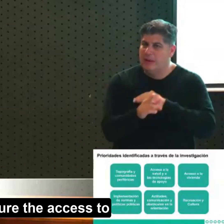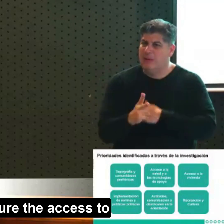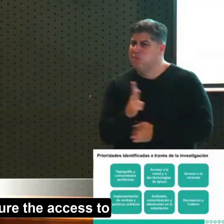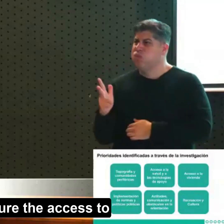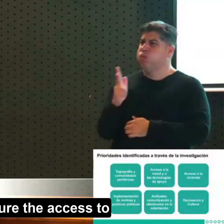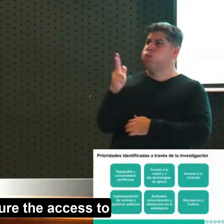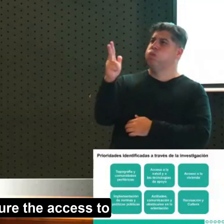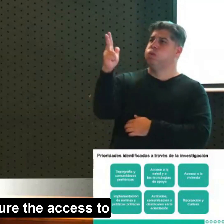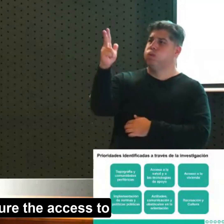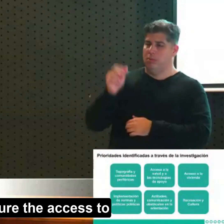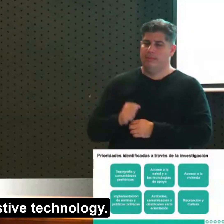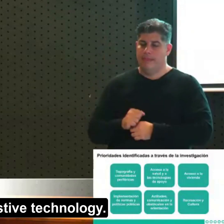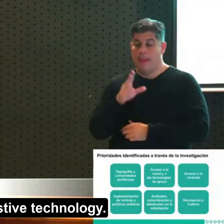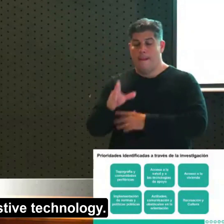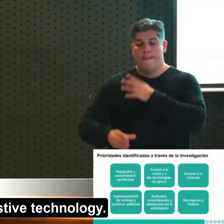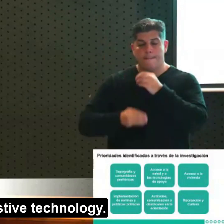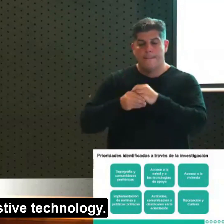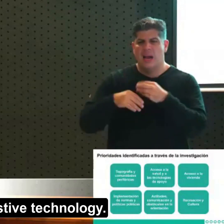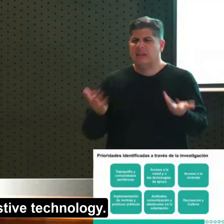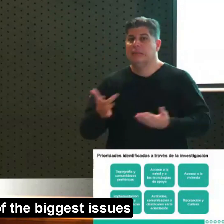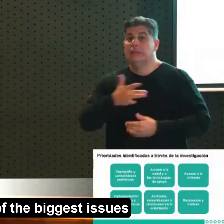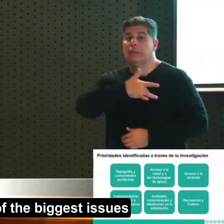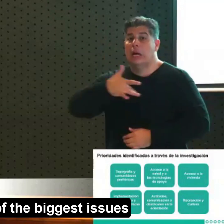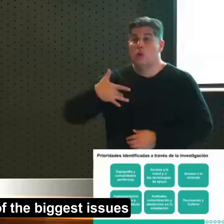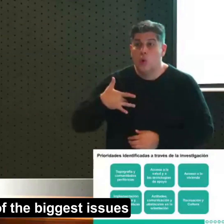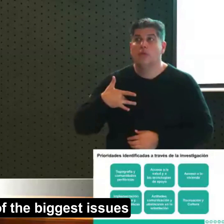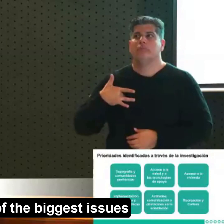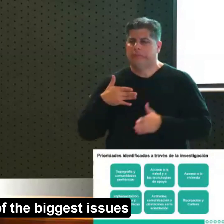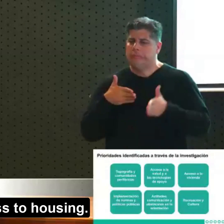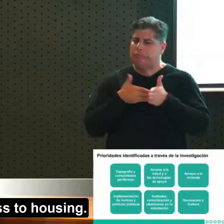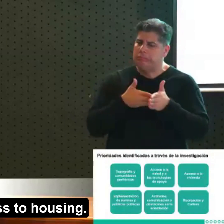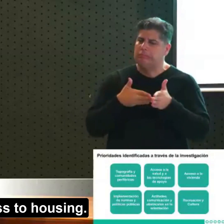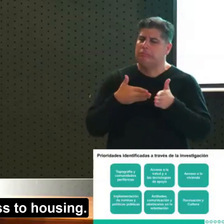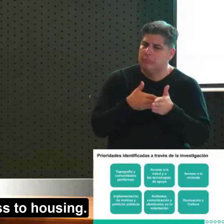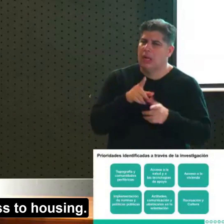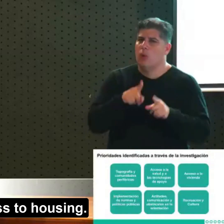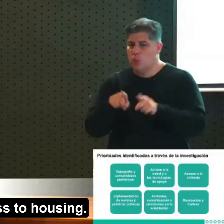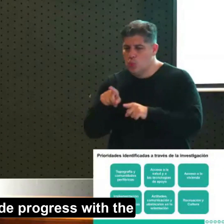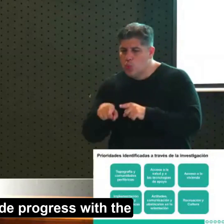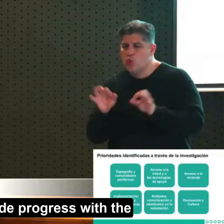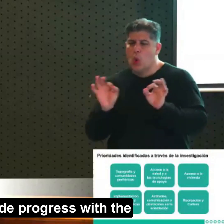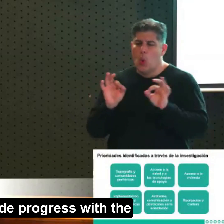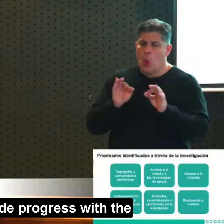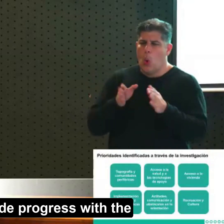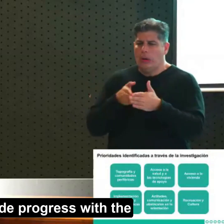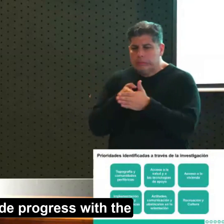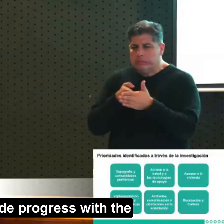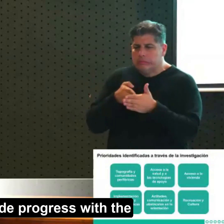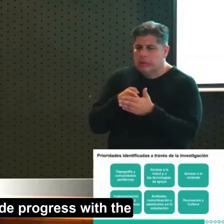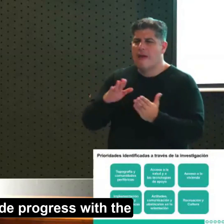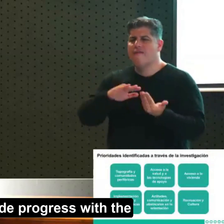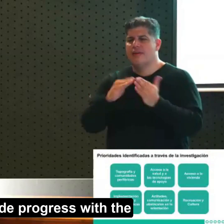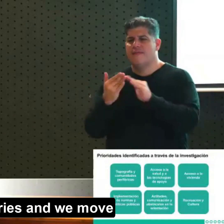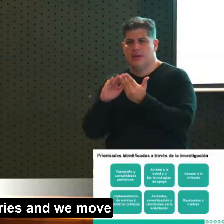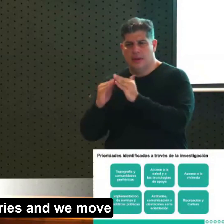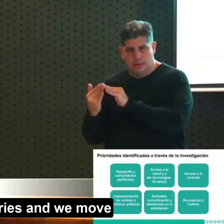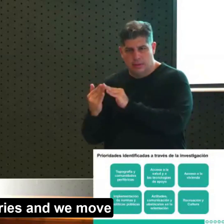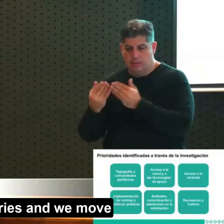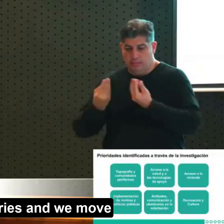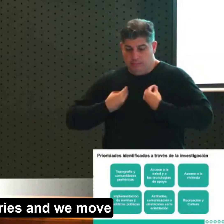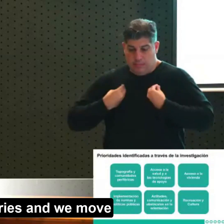biggest aspects is the access to assistive technologies. That's one of the biggest issues. Access to housing. We have made progress with